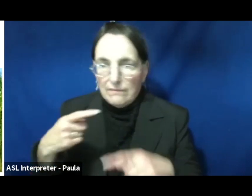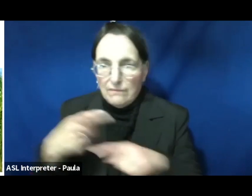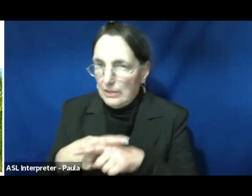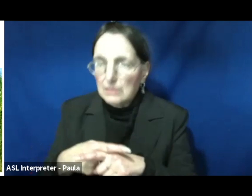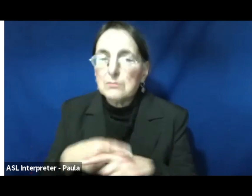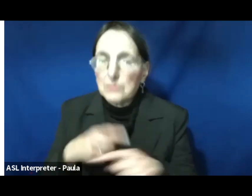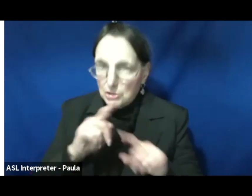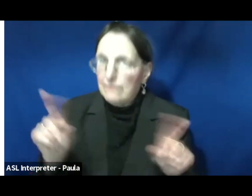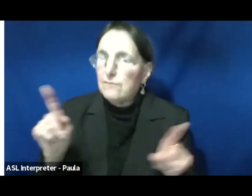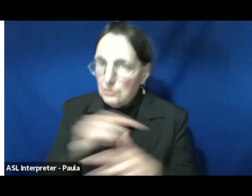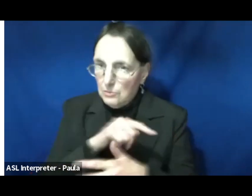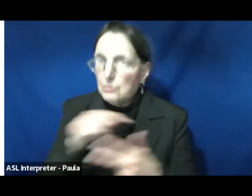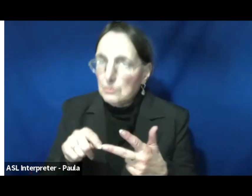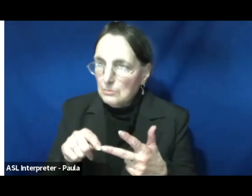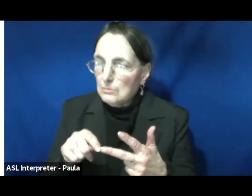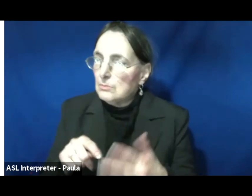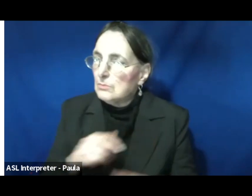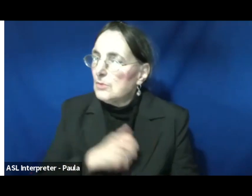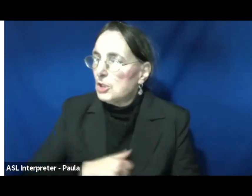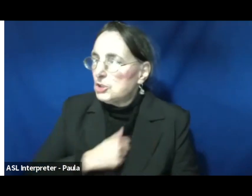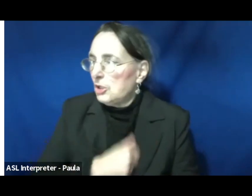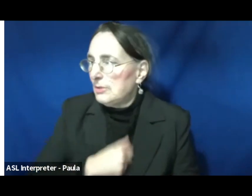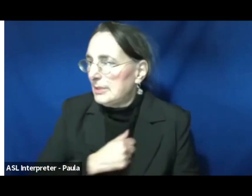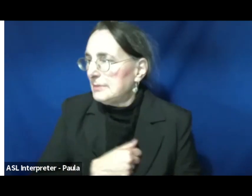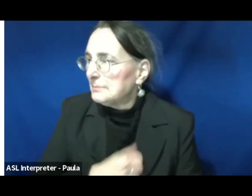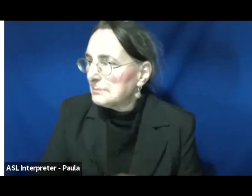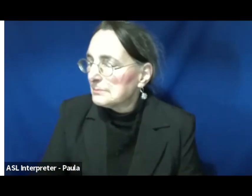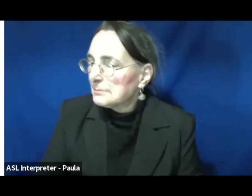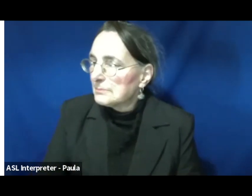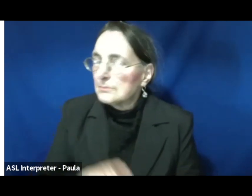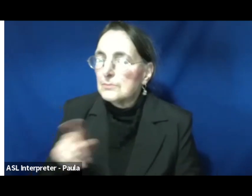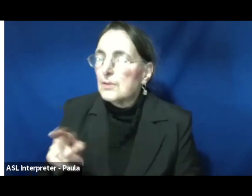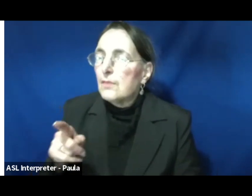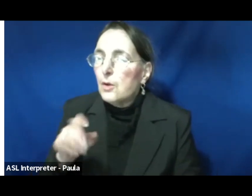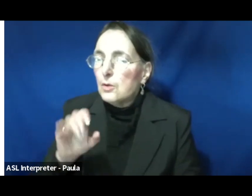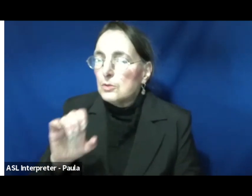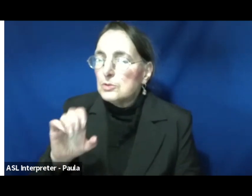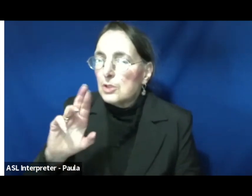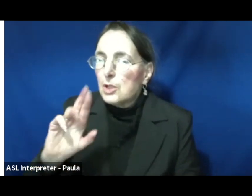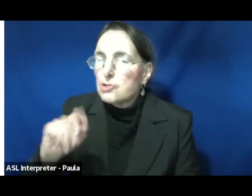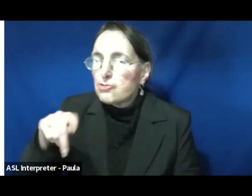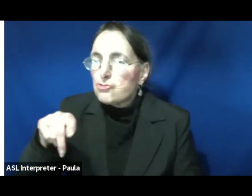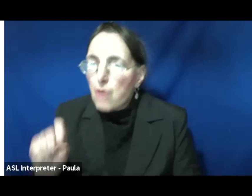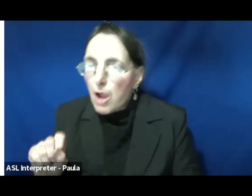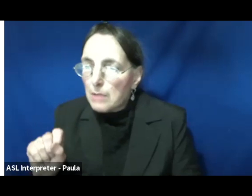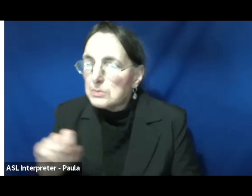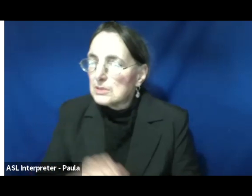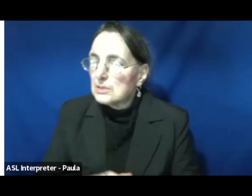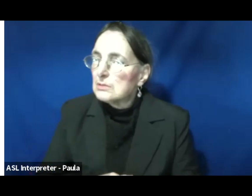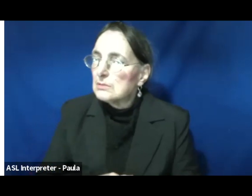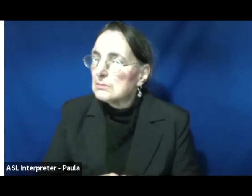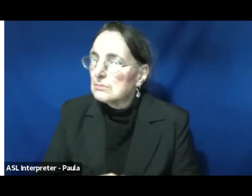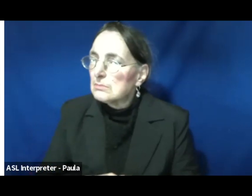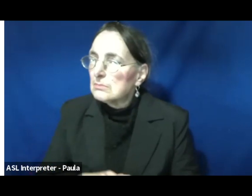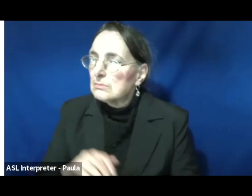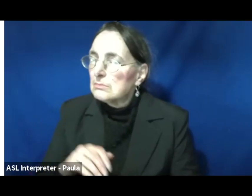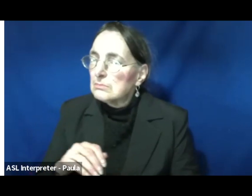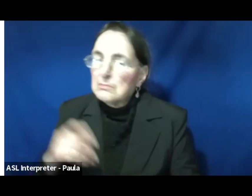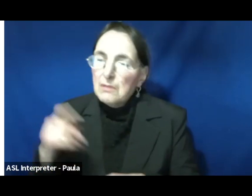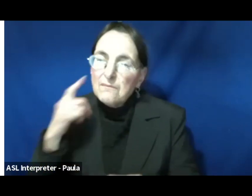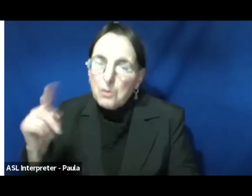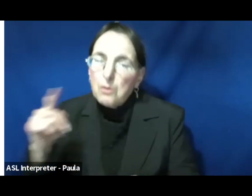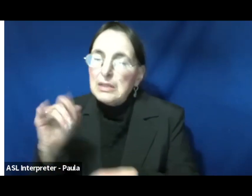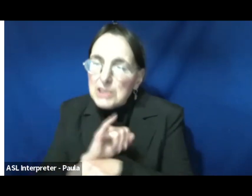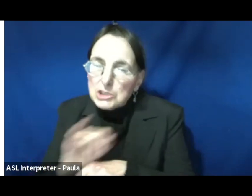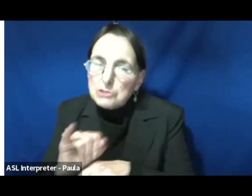Oops, sorry. I guess I got to work this remote right. Those trucks are just baling, industrial hemp. So for fiber, they're baling those out for